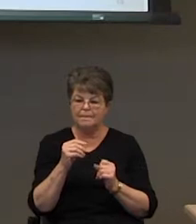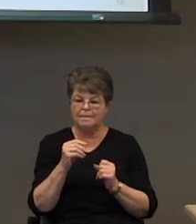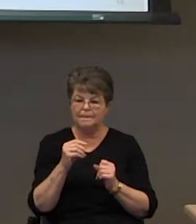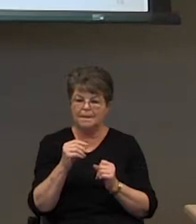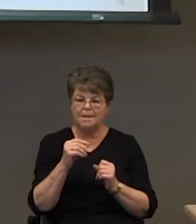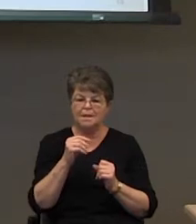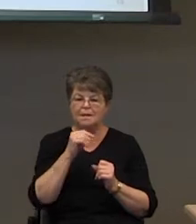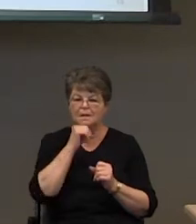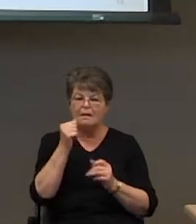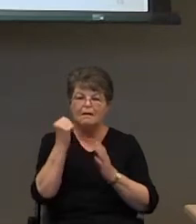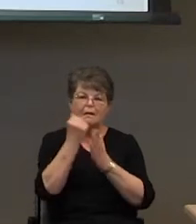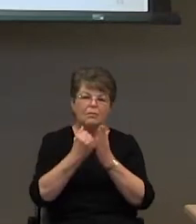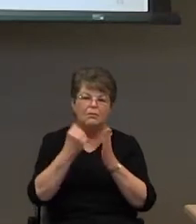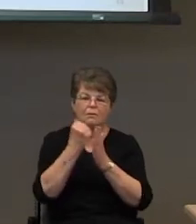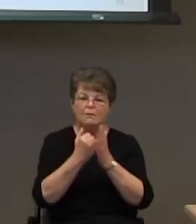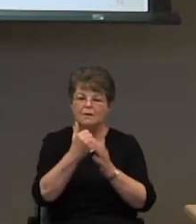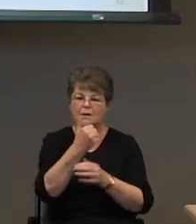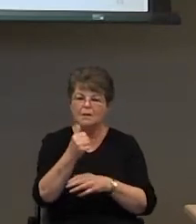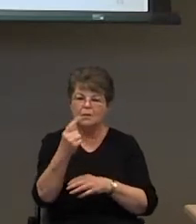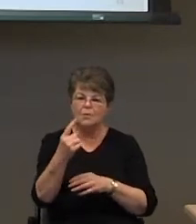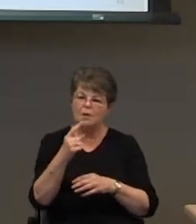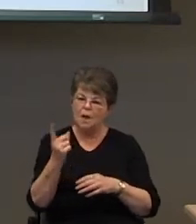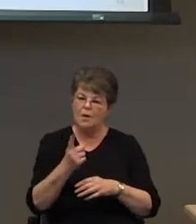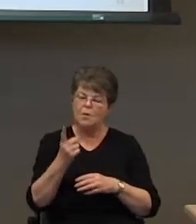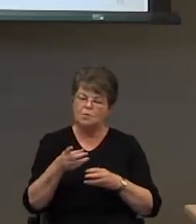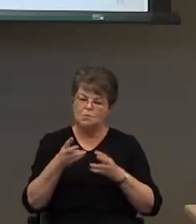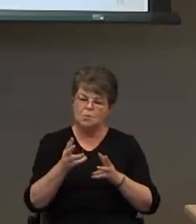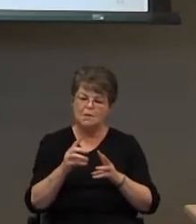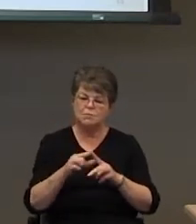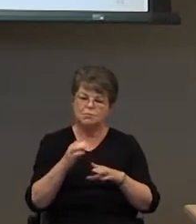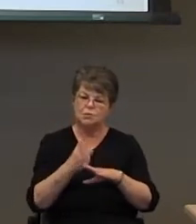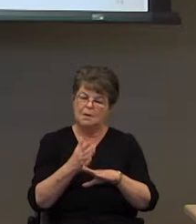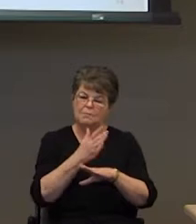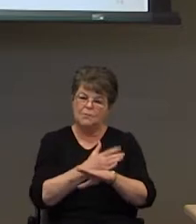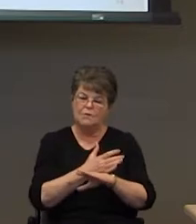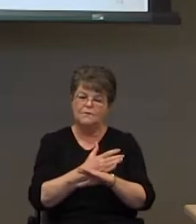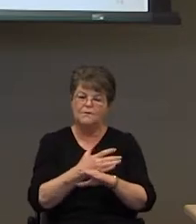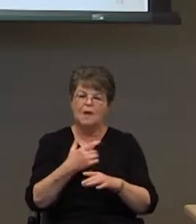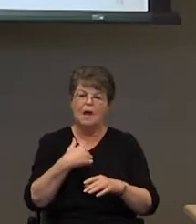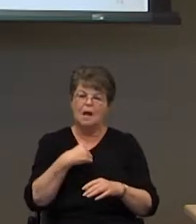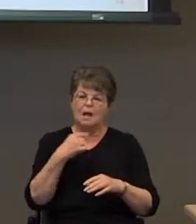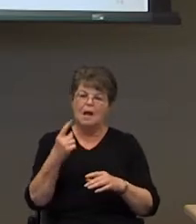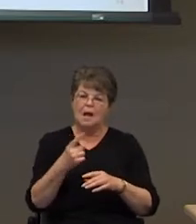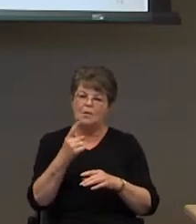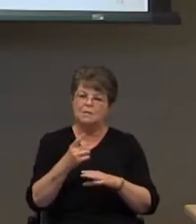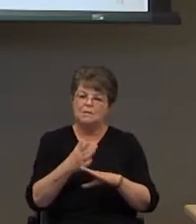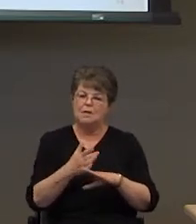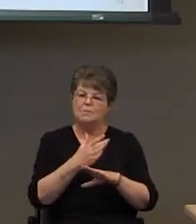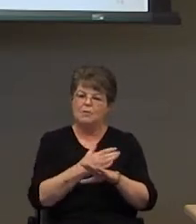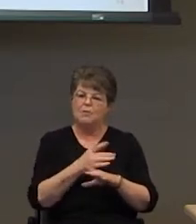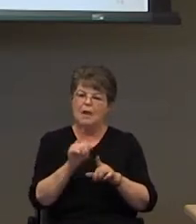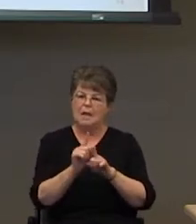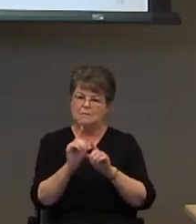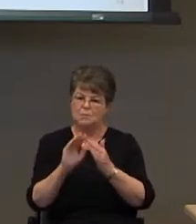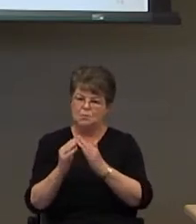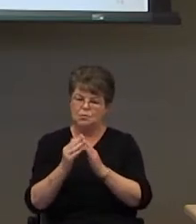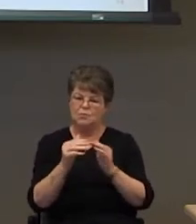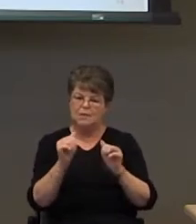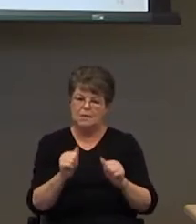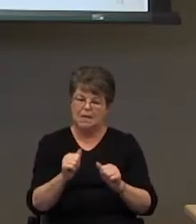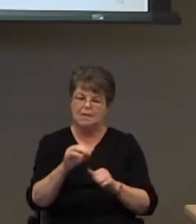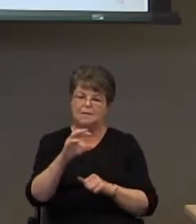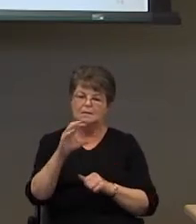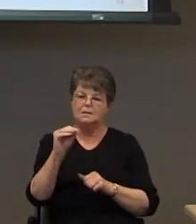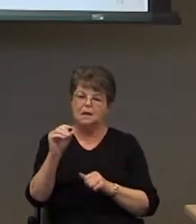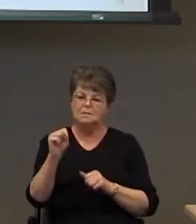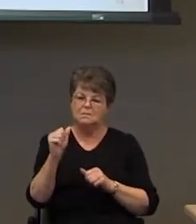Not bad-mouthing anyone, is the reality is there's always ways to improve. There's always ways for me to improve what I do. There's always ways to improve what we as a community can do. And constantly looking for